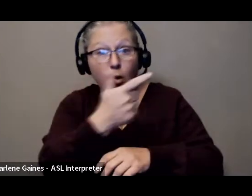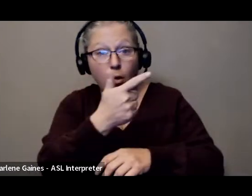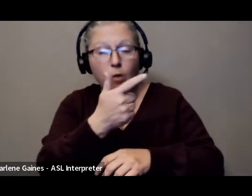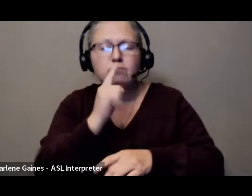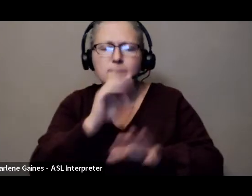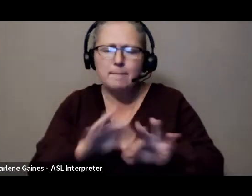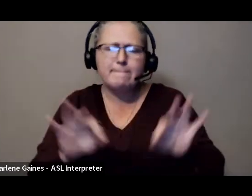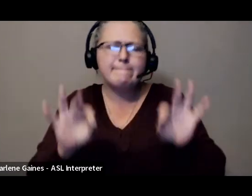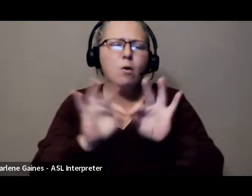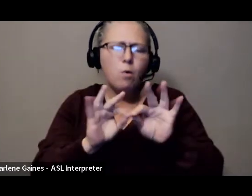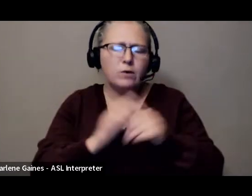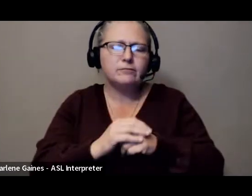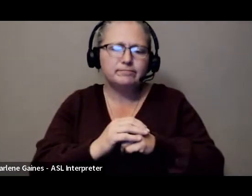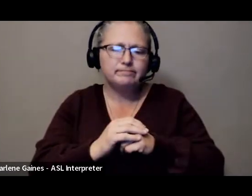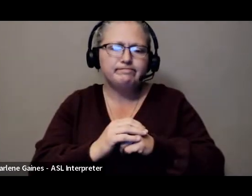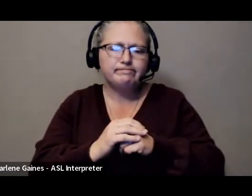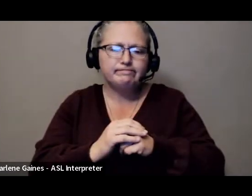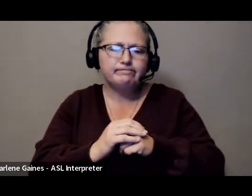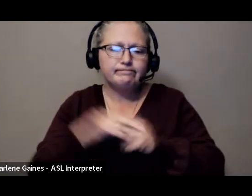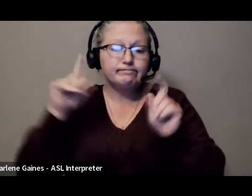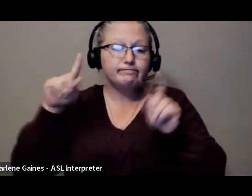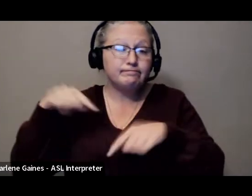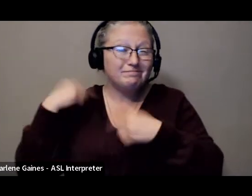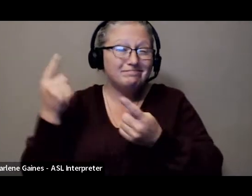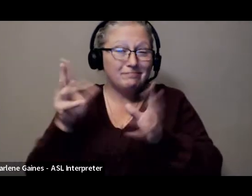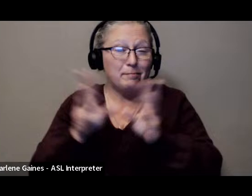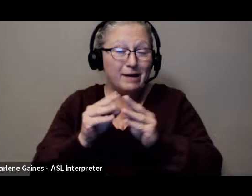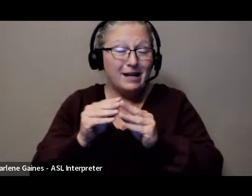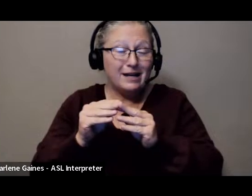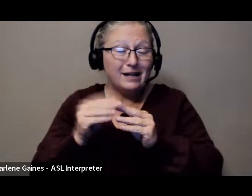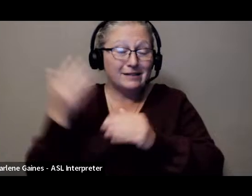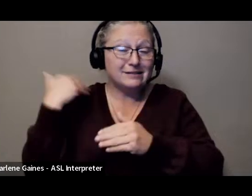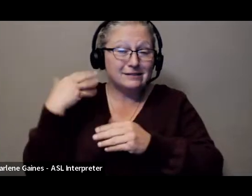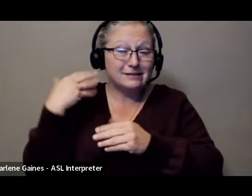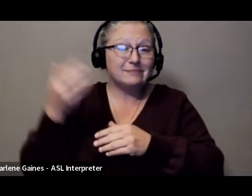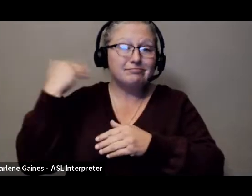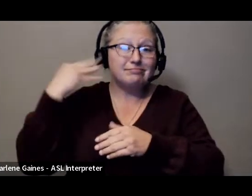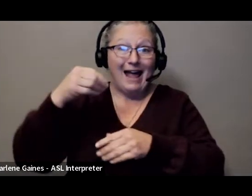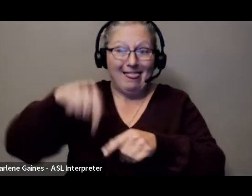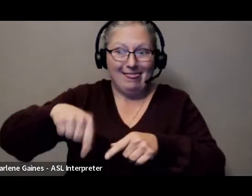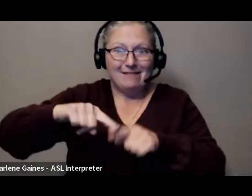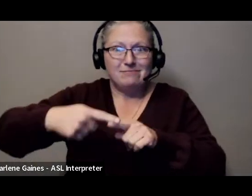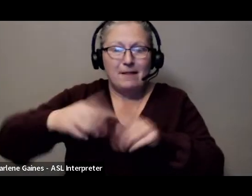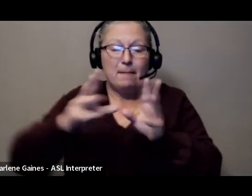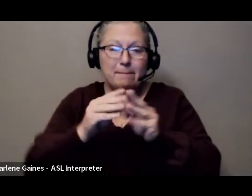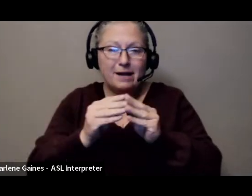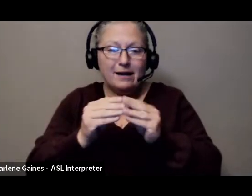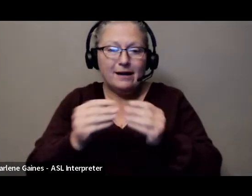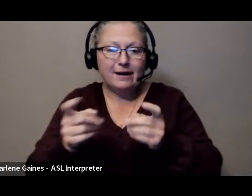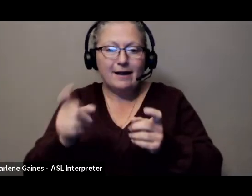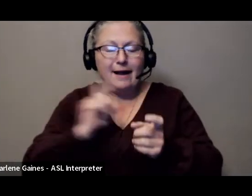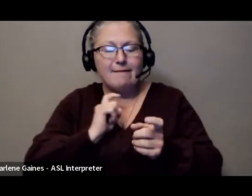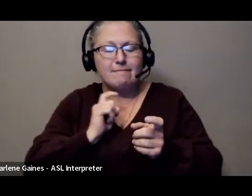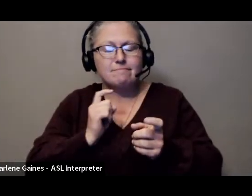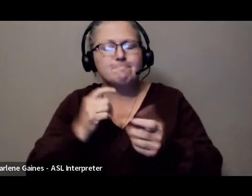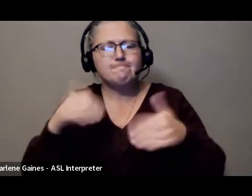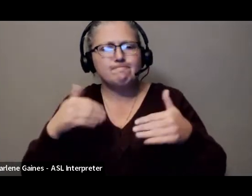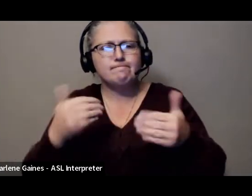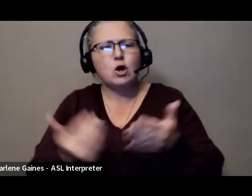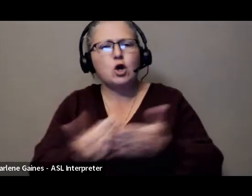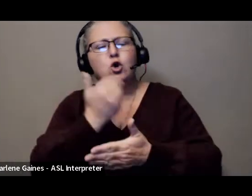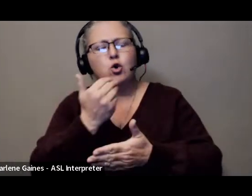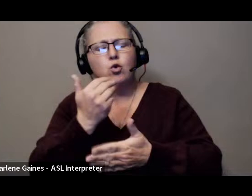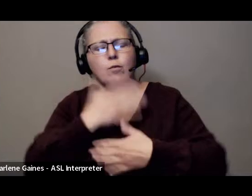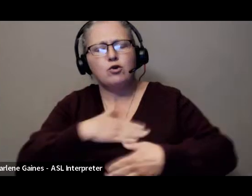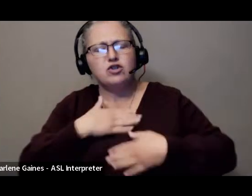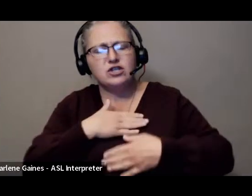important. And the last couple meetings and even the start of this meeting have given me a new appreciation for the